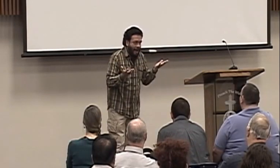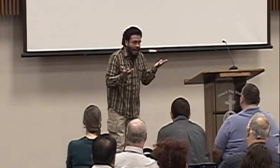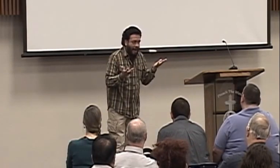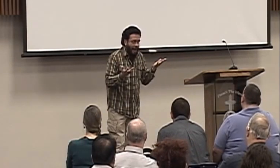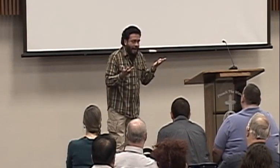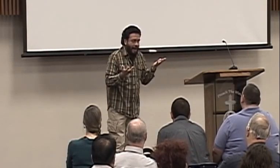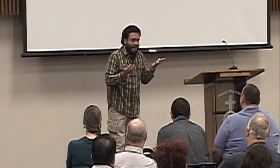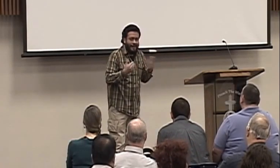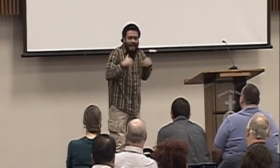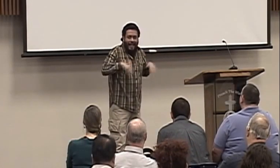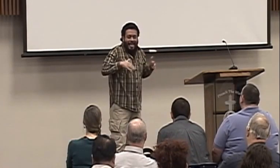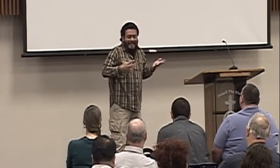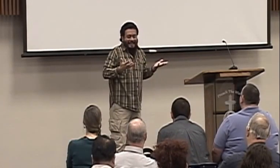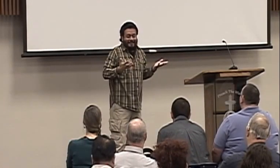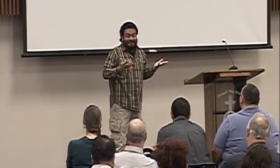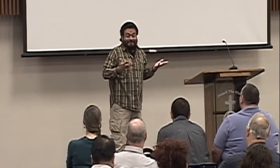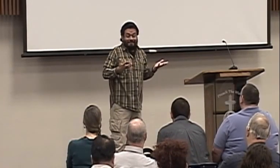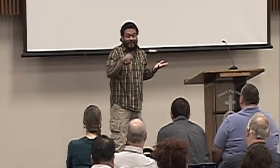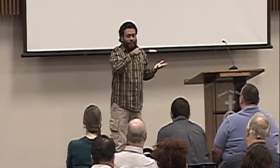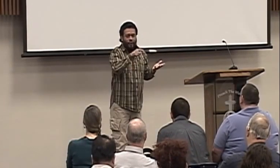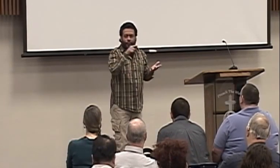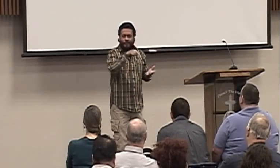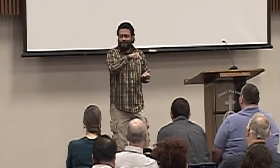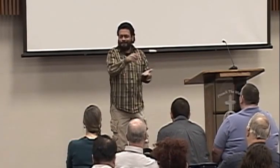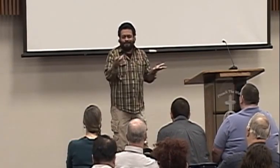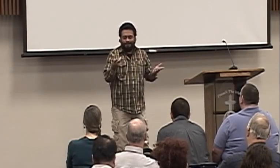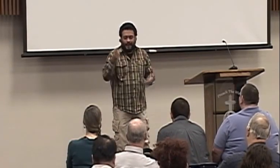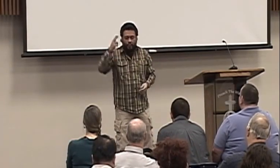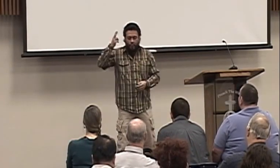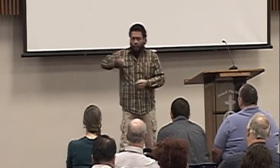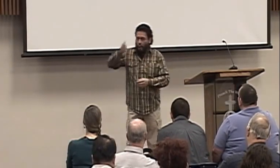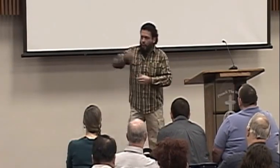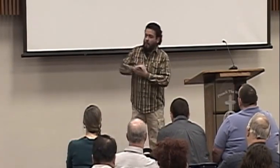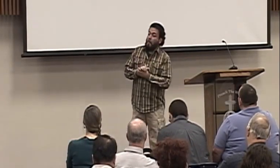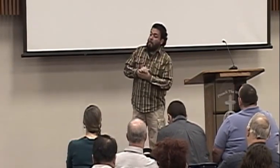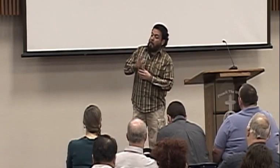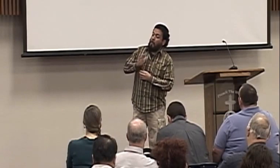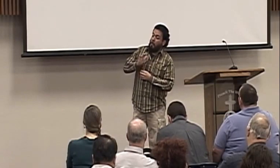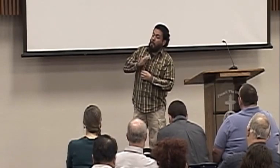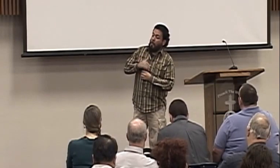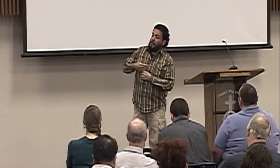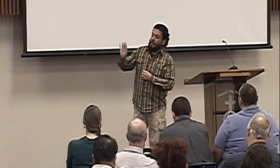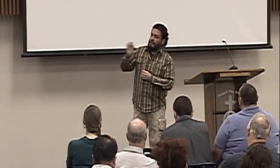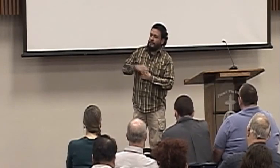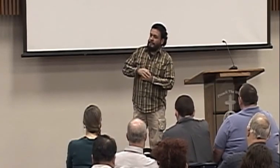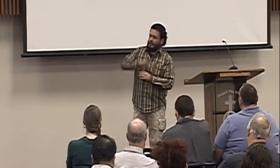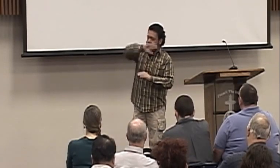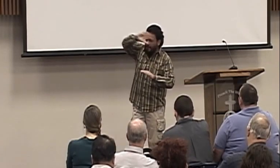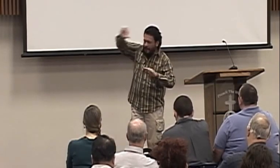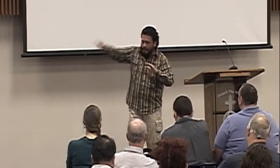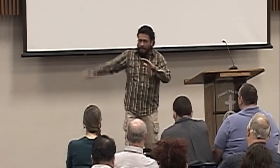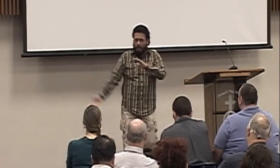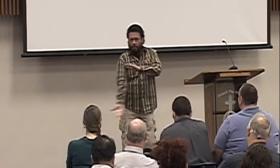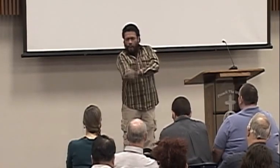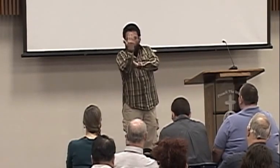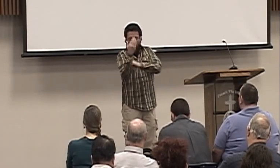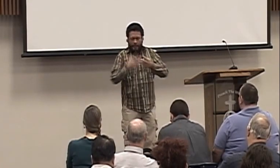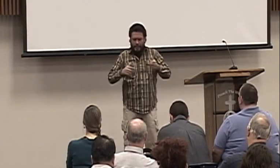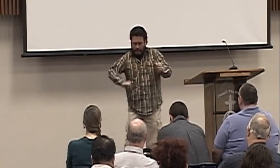us. And I thought, wow. And Hugo was like, oh, yeah. After I